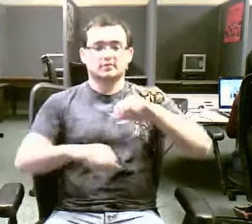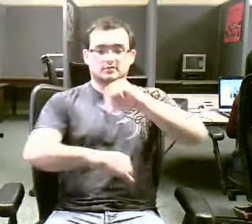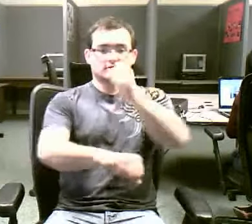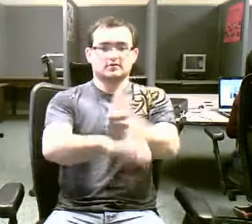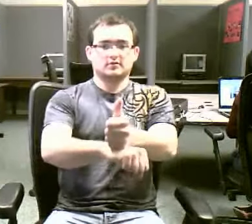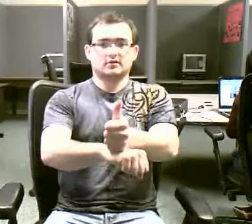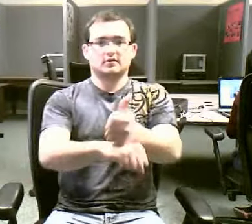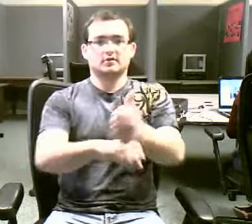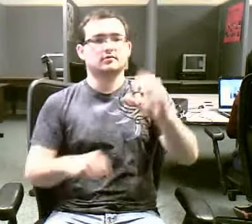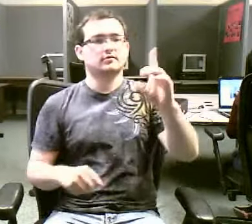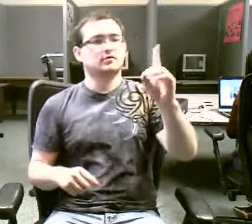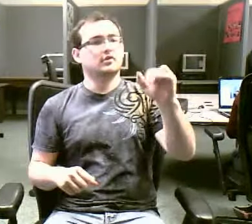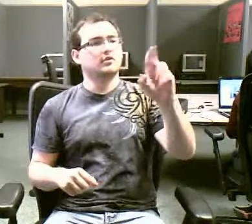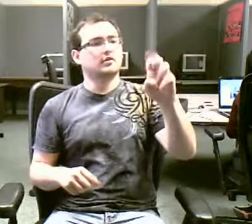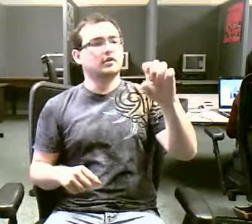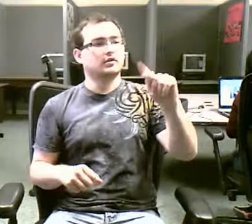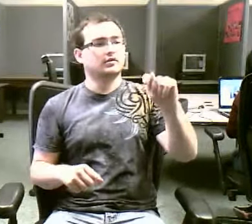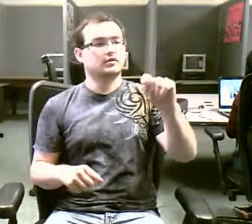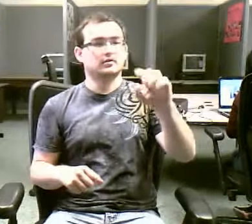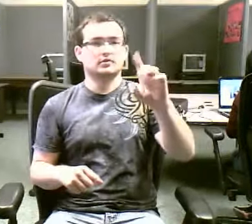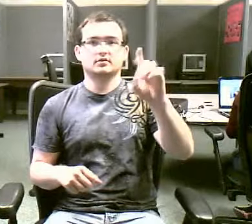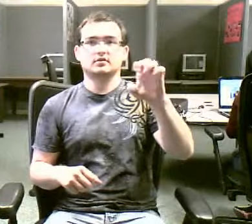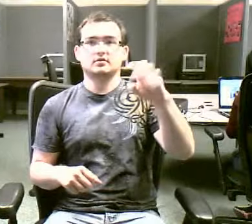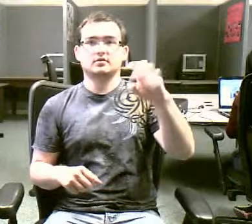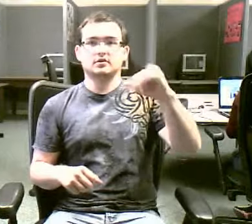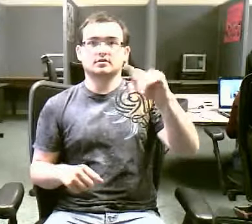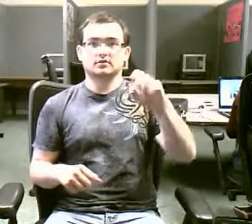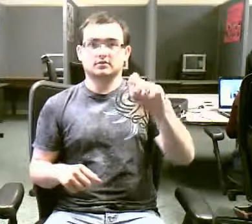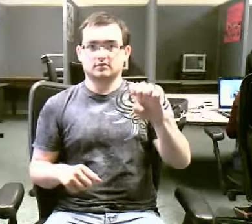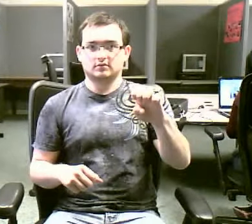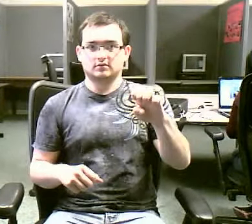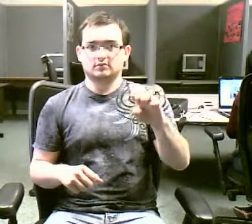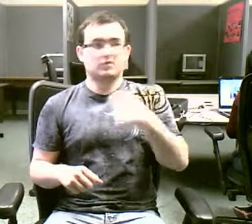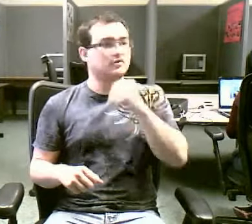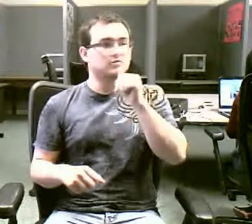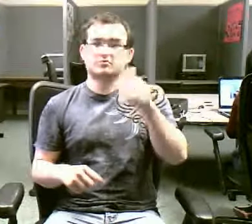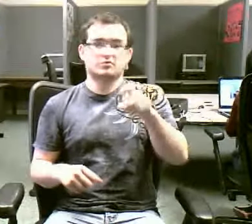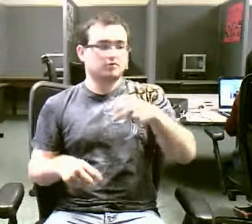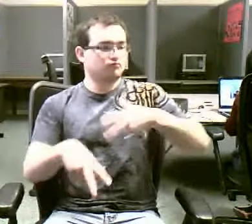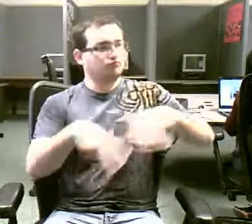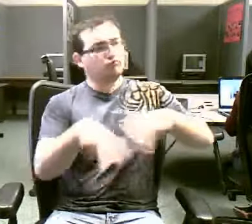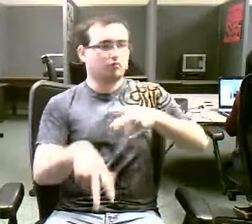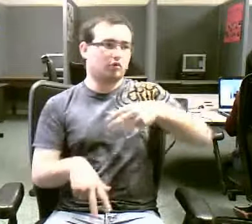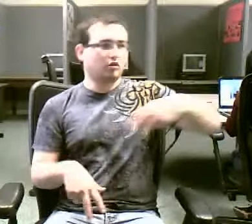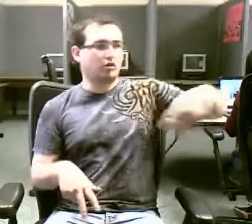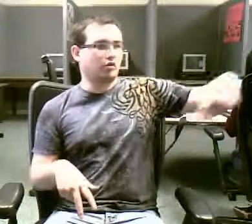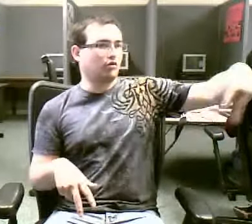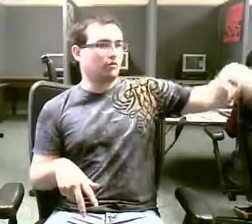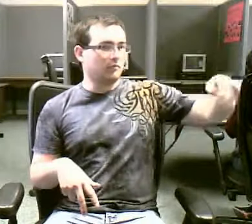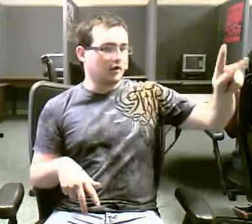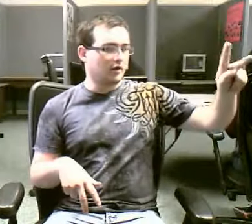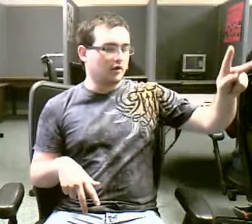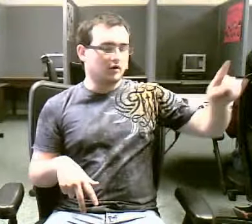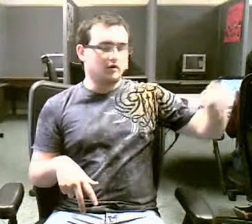job actually paid me directly through my bank account, so that was definitely much more convenient and cost effective.